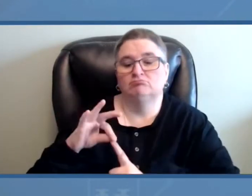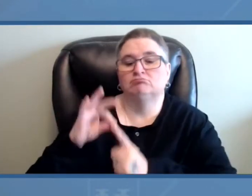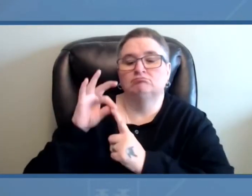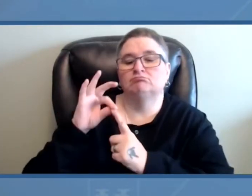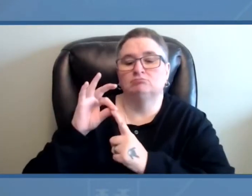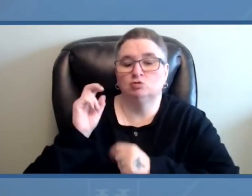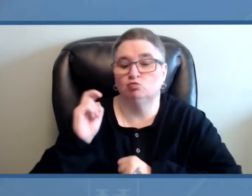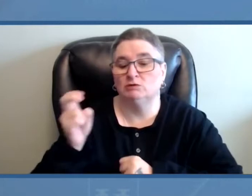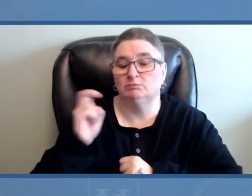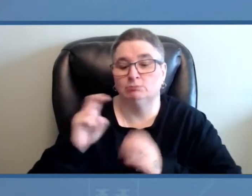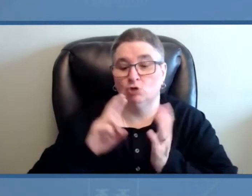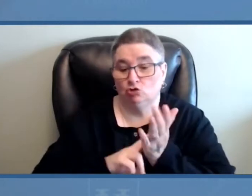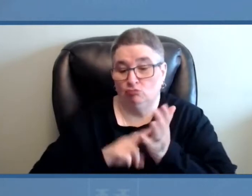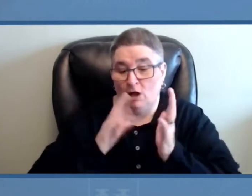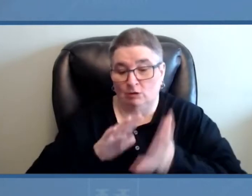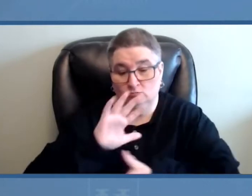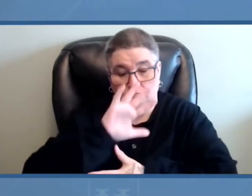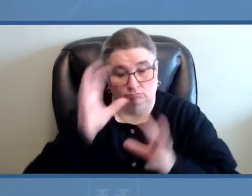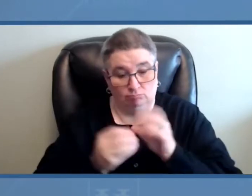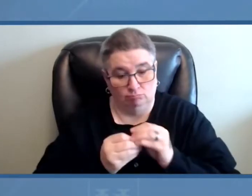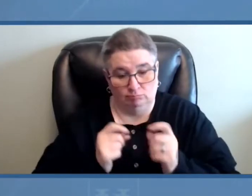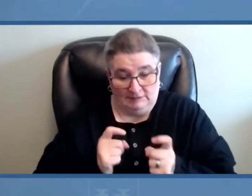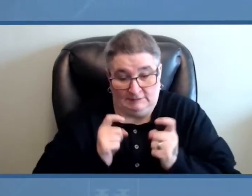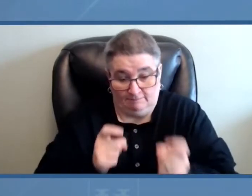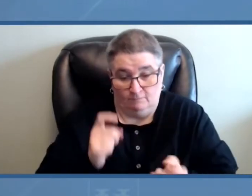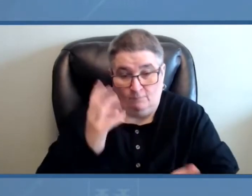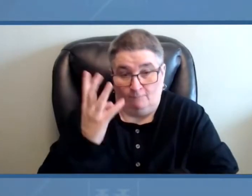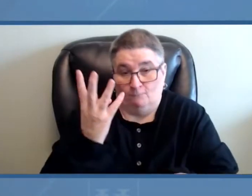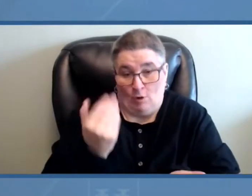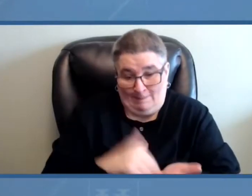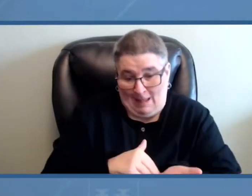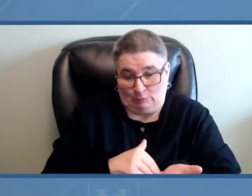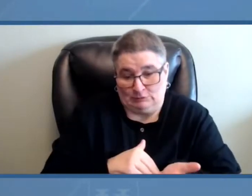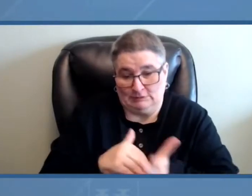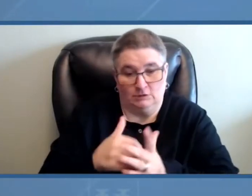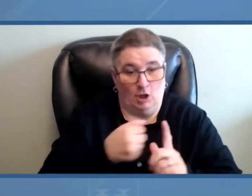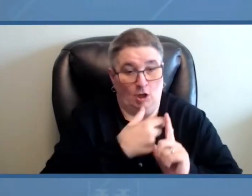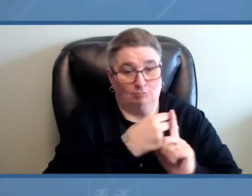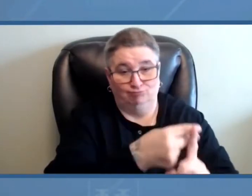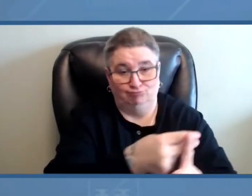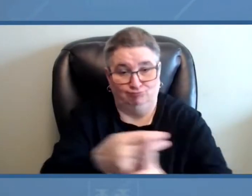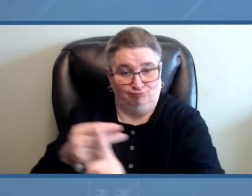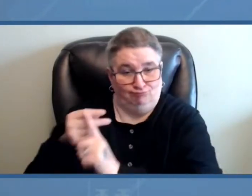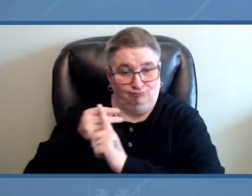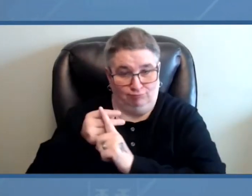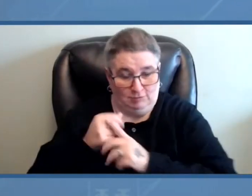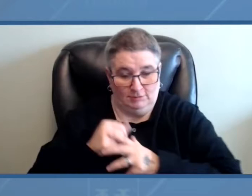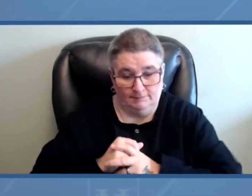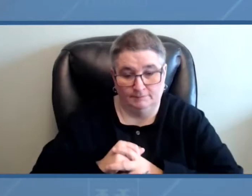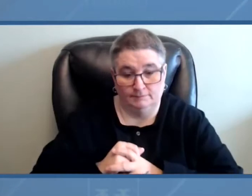facilitated nearly 4,000 COVID-19 vaccination trips.